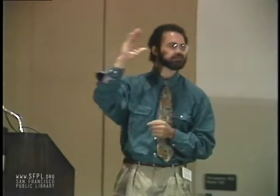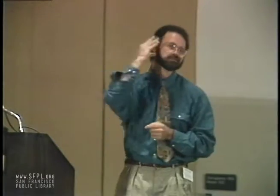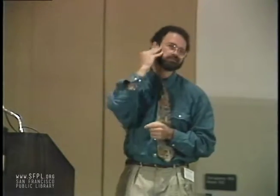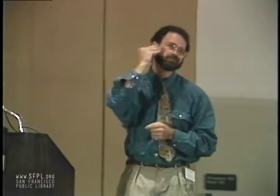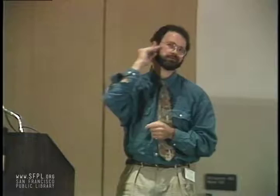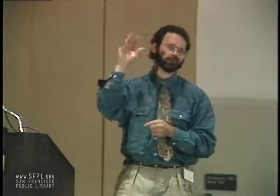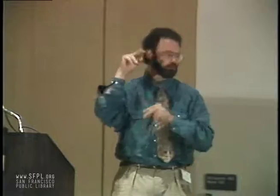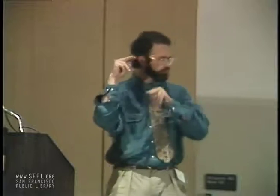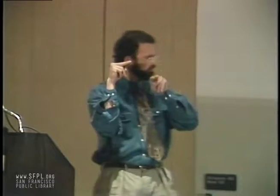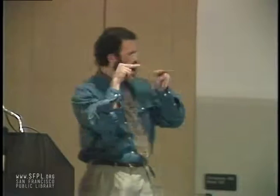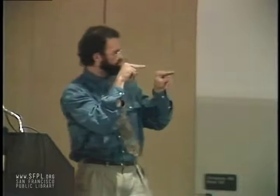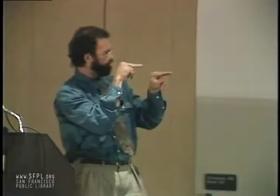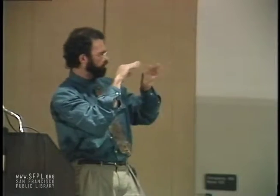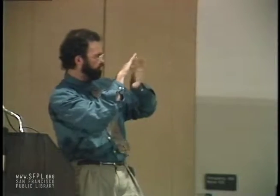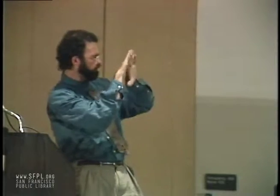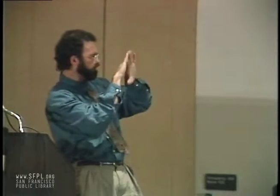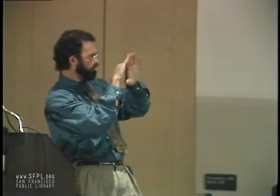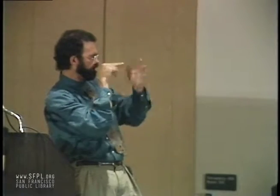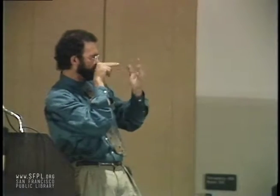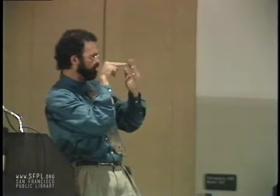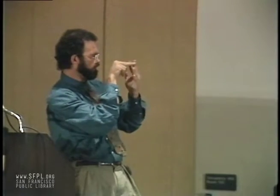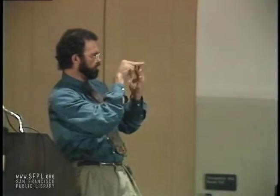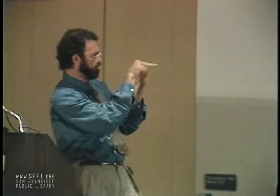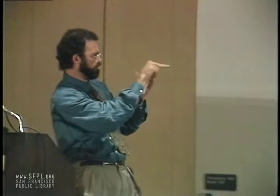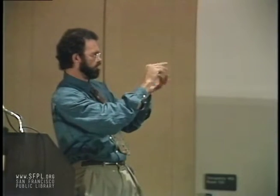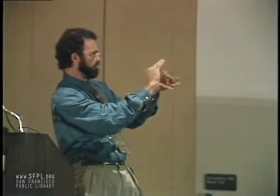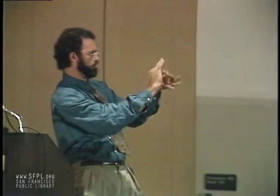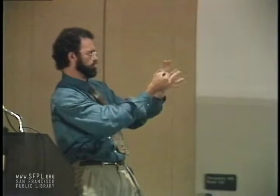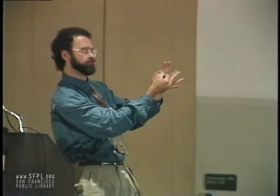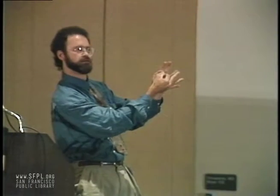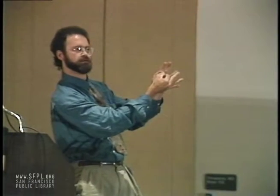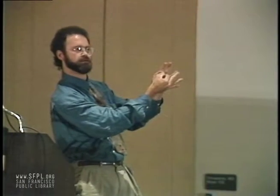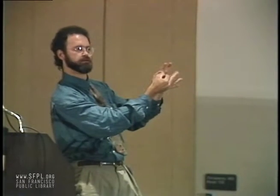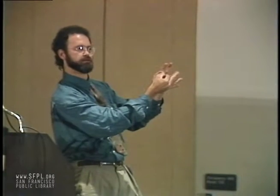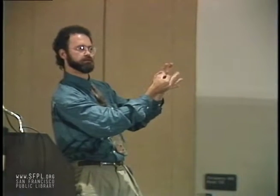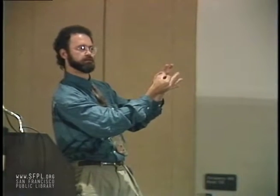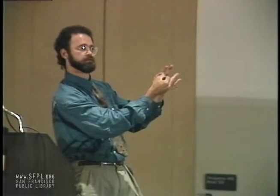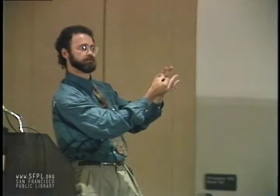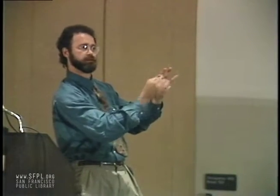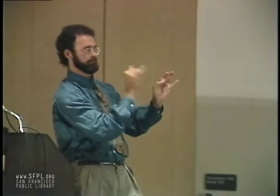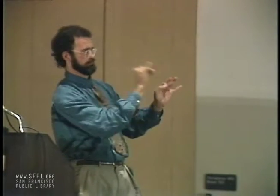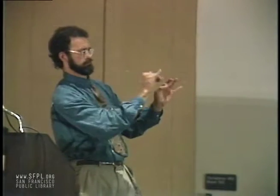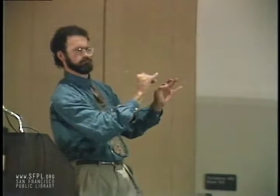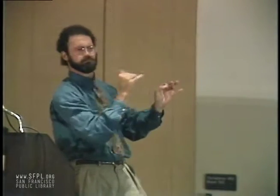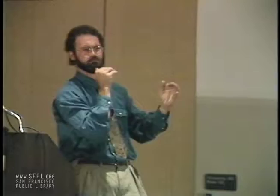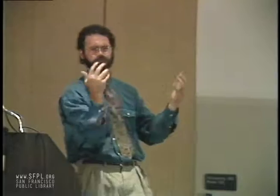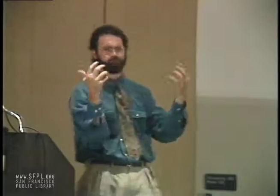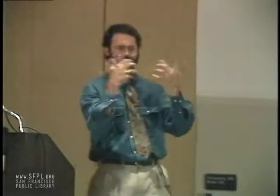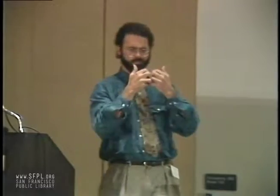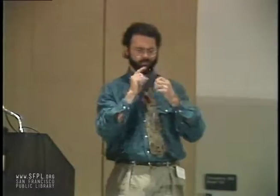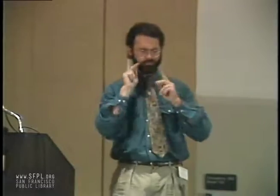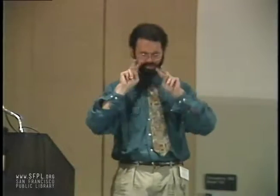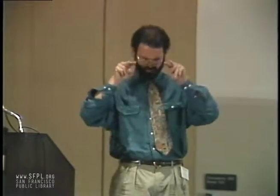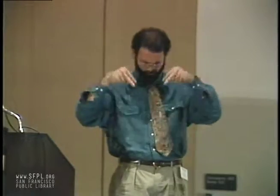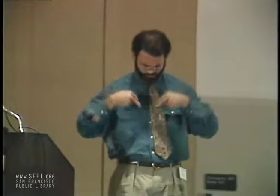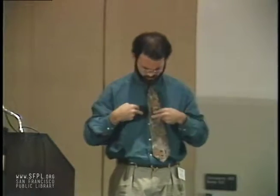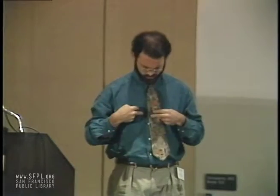Other people tend to view deaf culture through their own eyes, through their own, and make their own interpretations from their